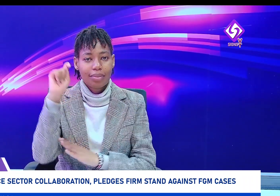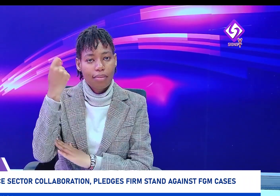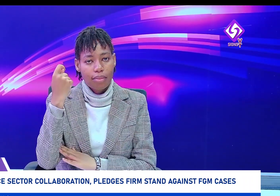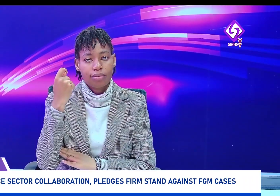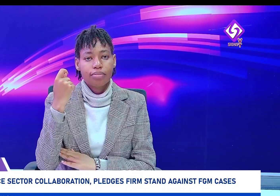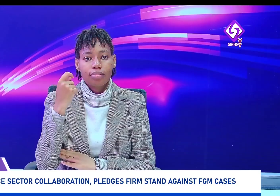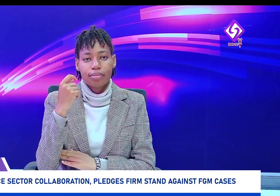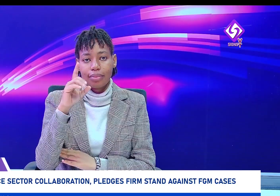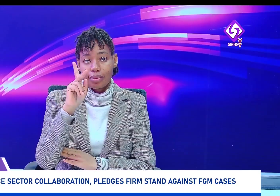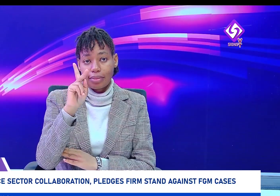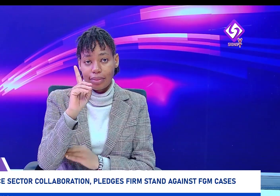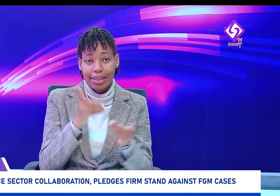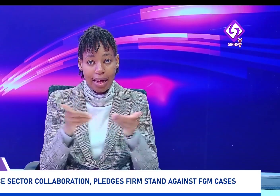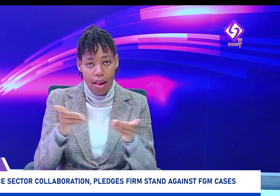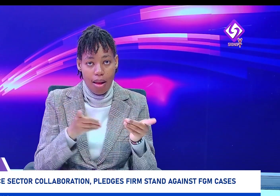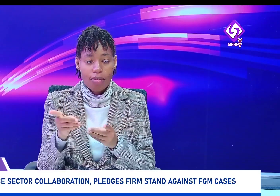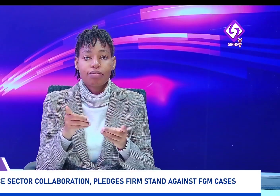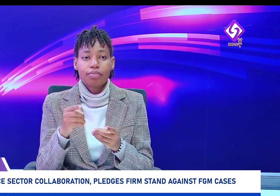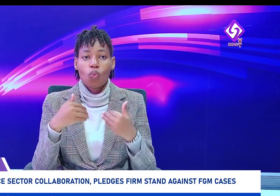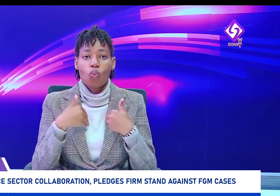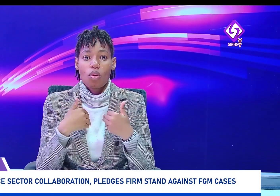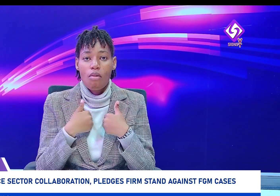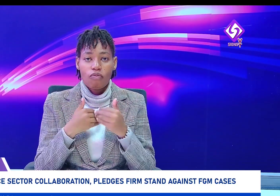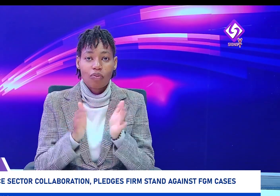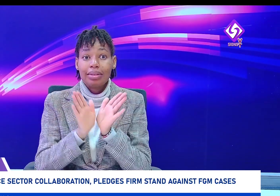system. Speaking after the engagement,